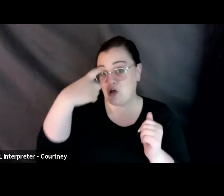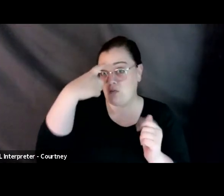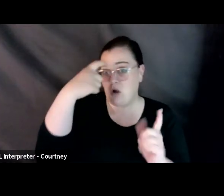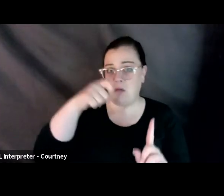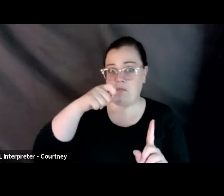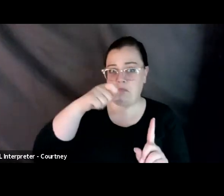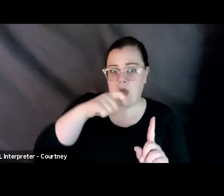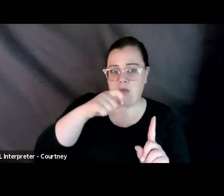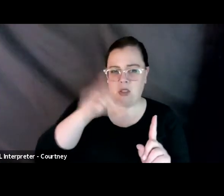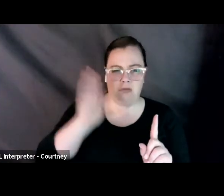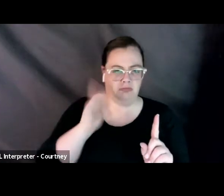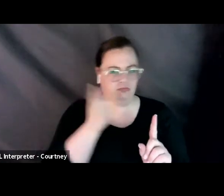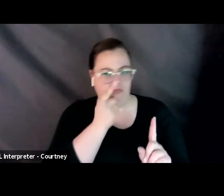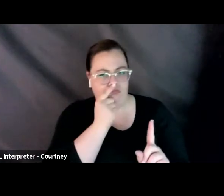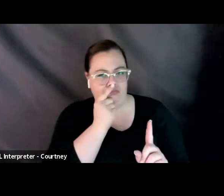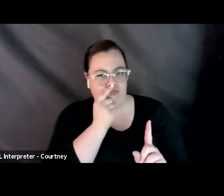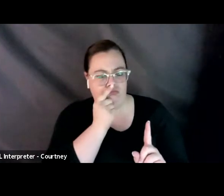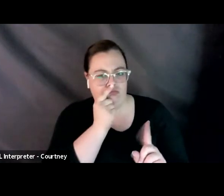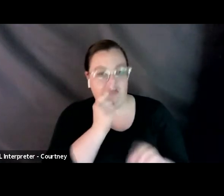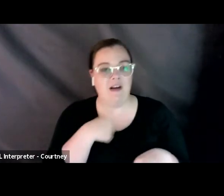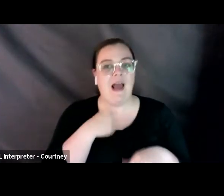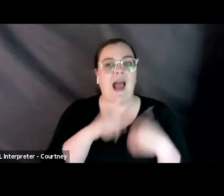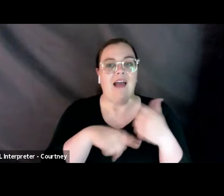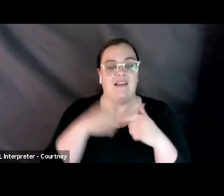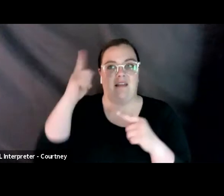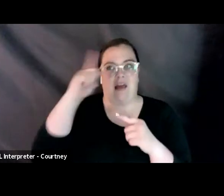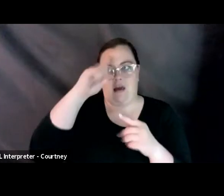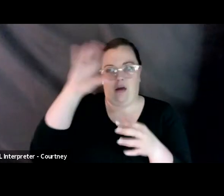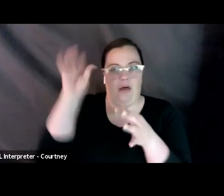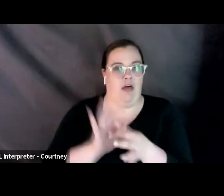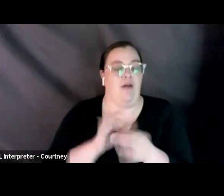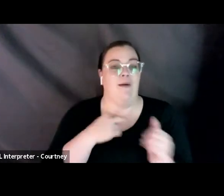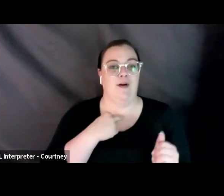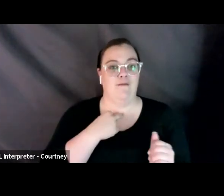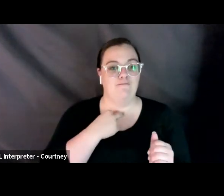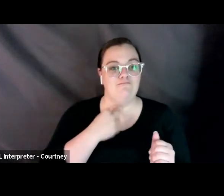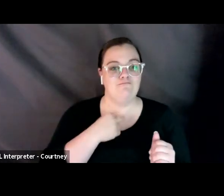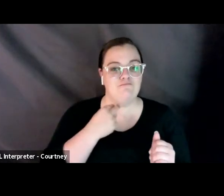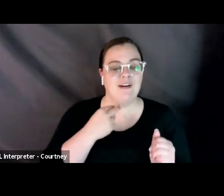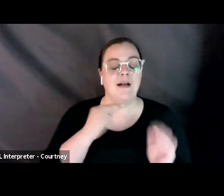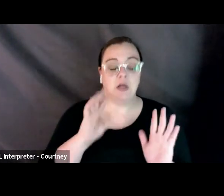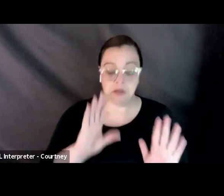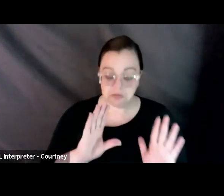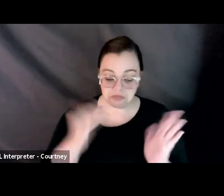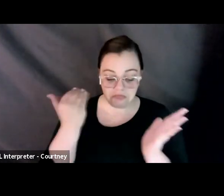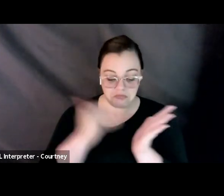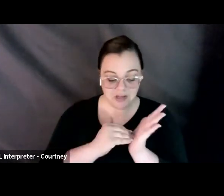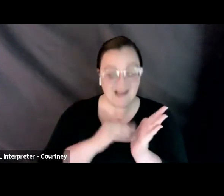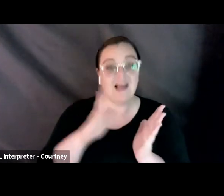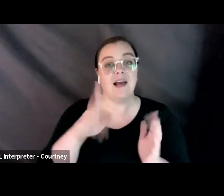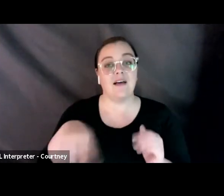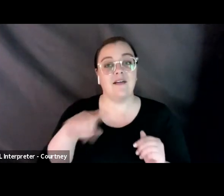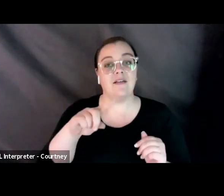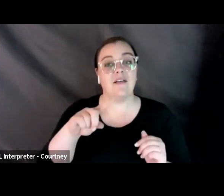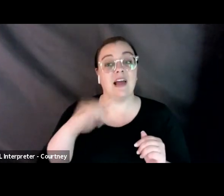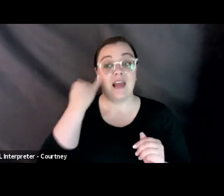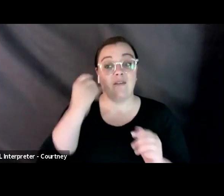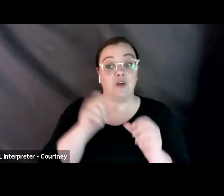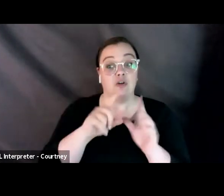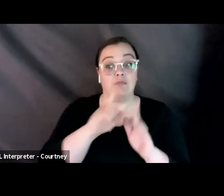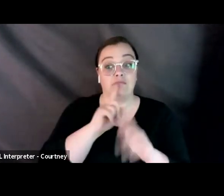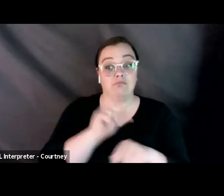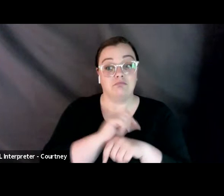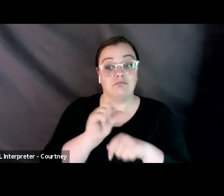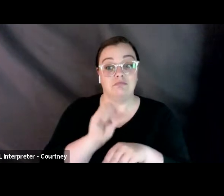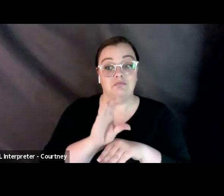goes, uh-oh, and then that goes straight to your throat. So we want to act as if. Again, if you're actually pushing, stop.